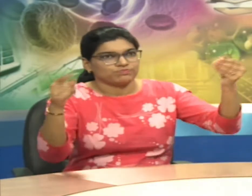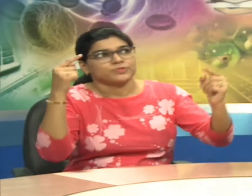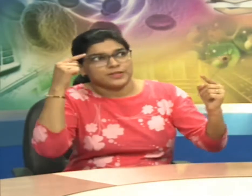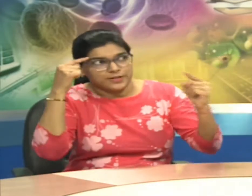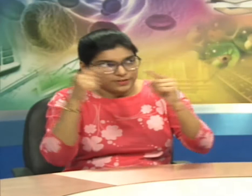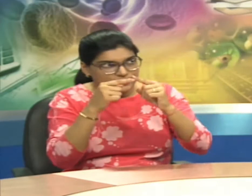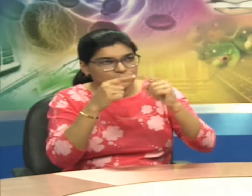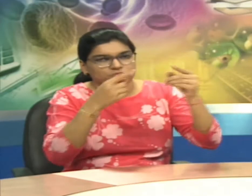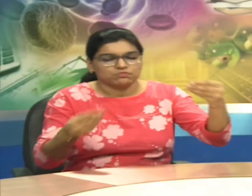to approve it